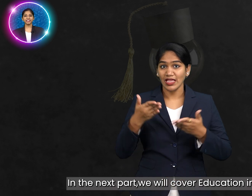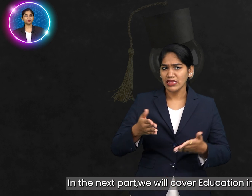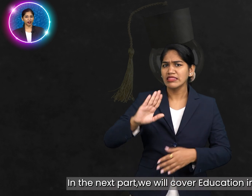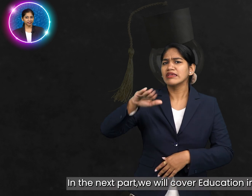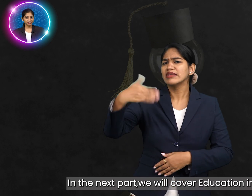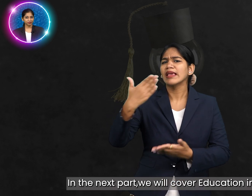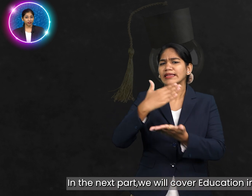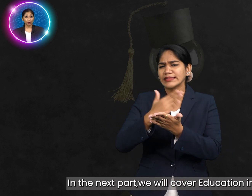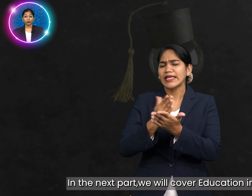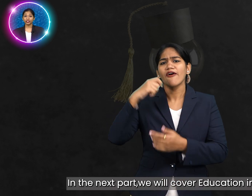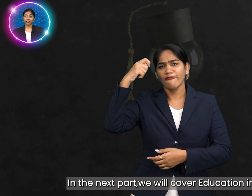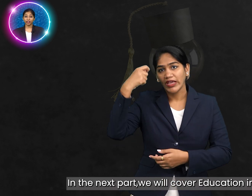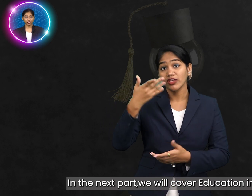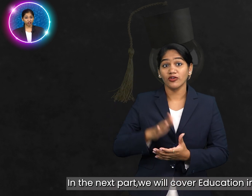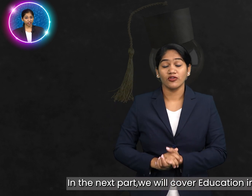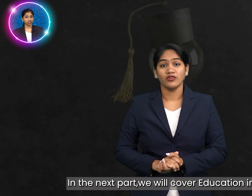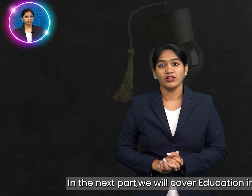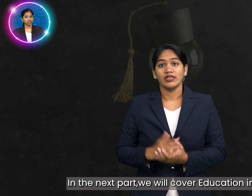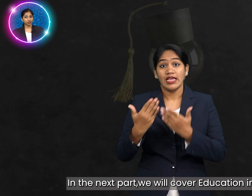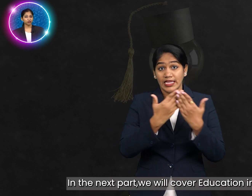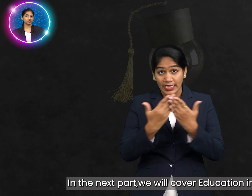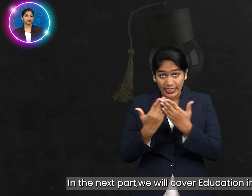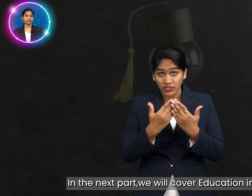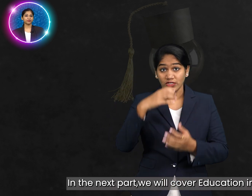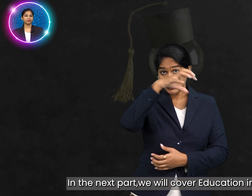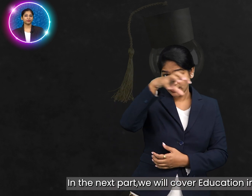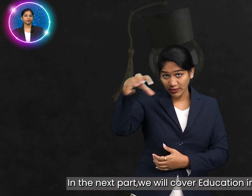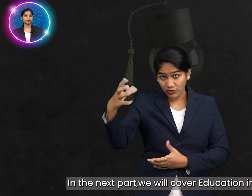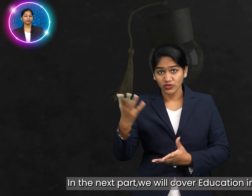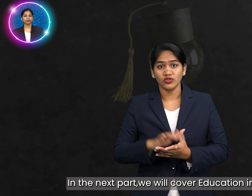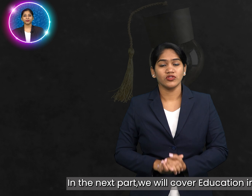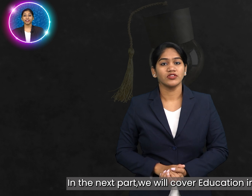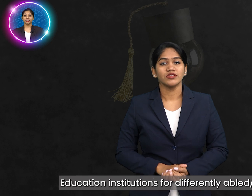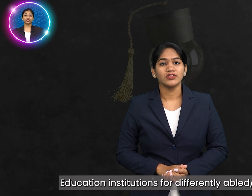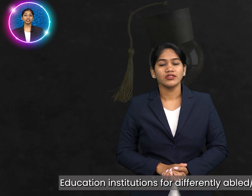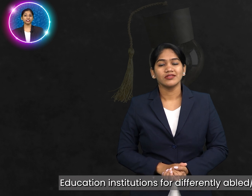In the next part, we will cover education institutions